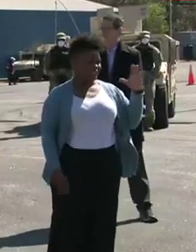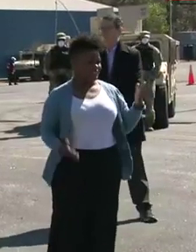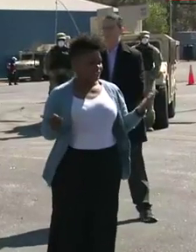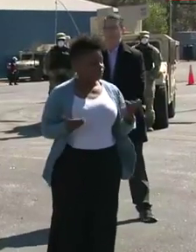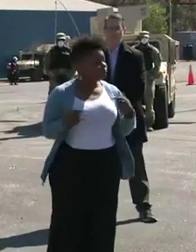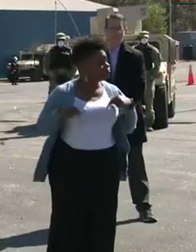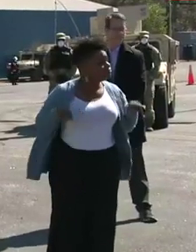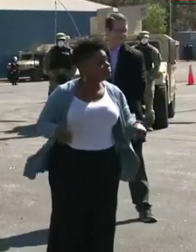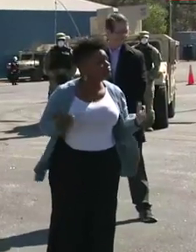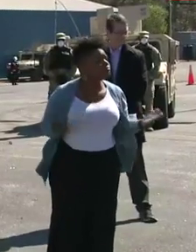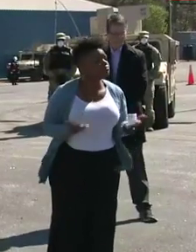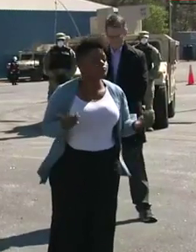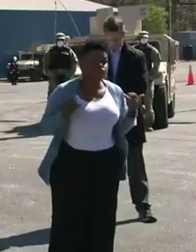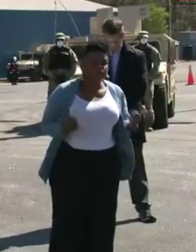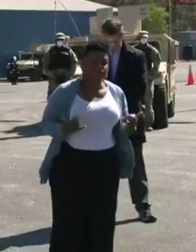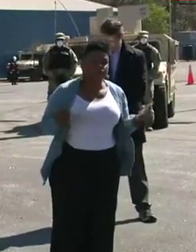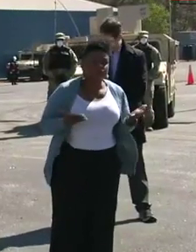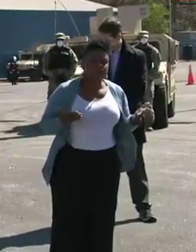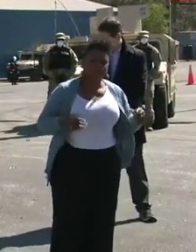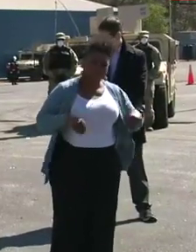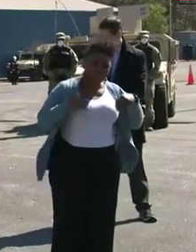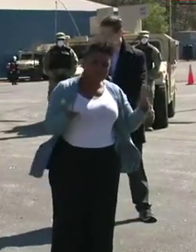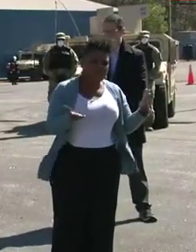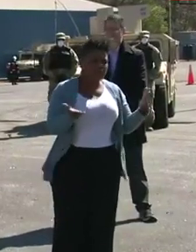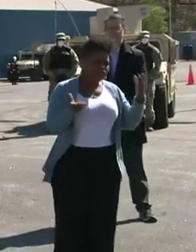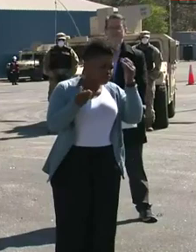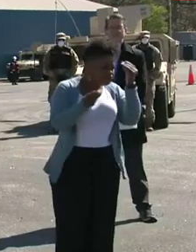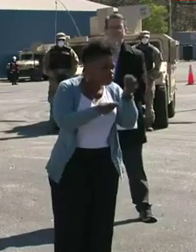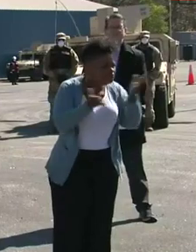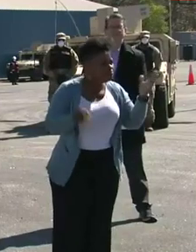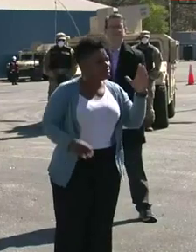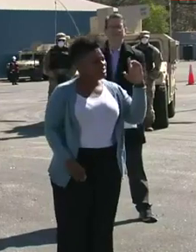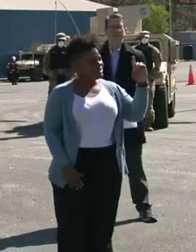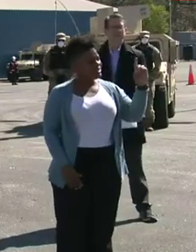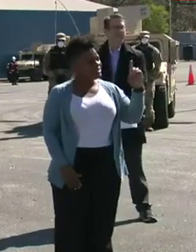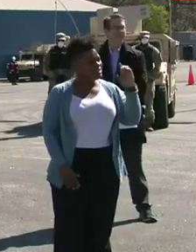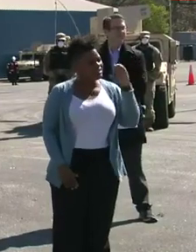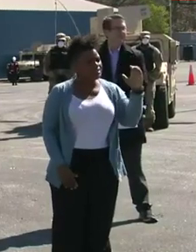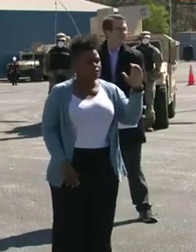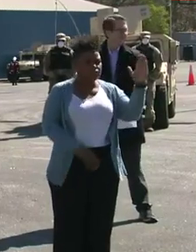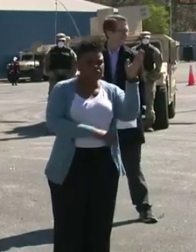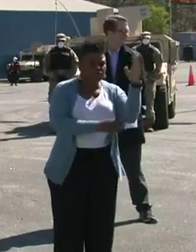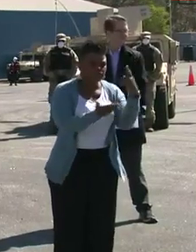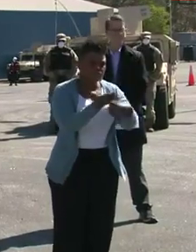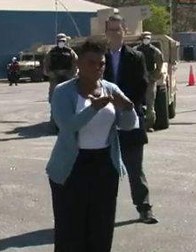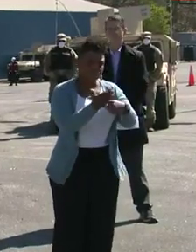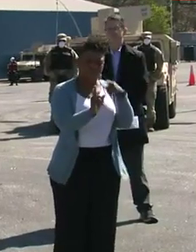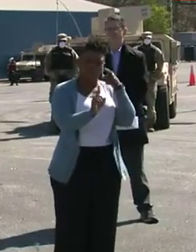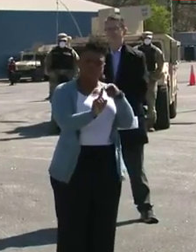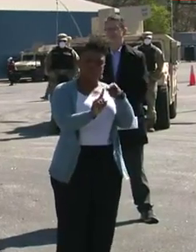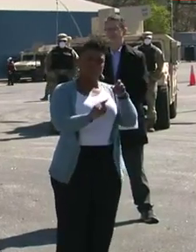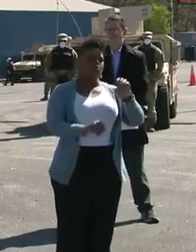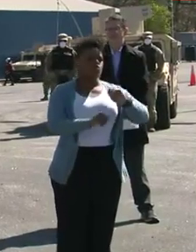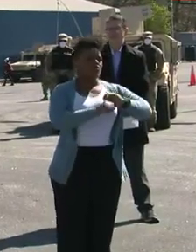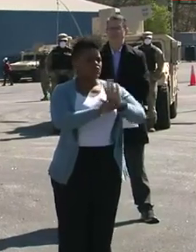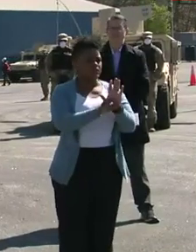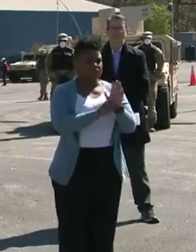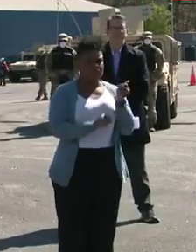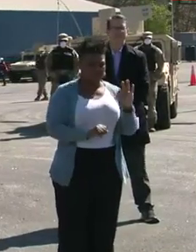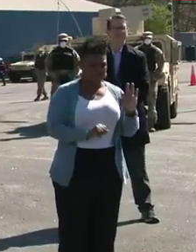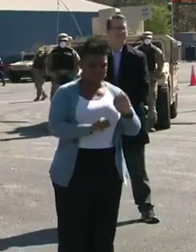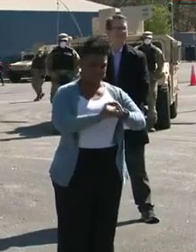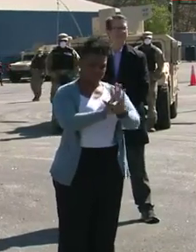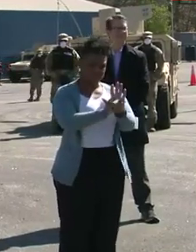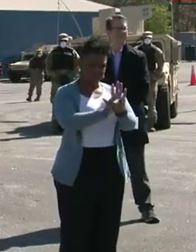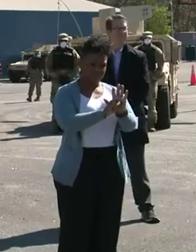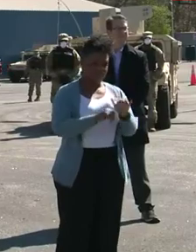provide the district's briefing on our response to COVID-19. Today, we are briefing from the